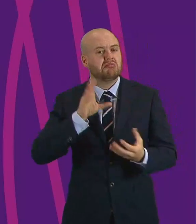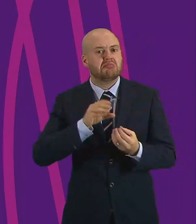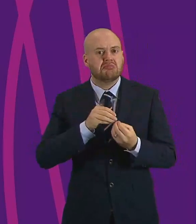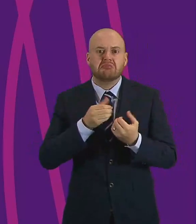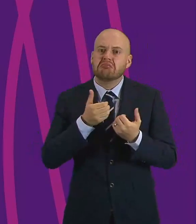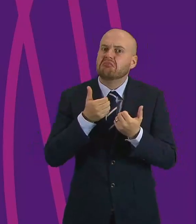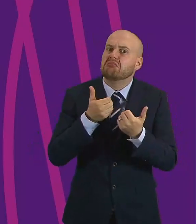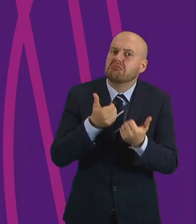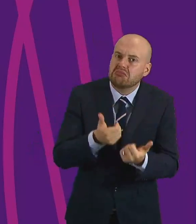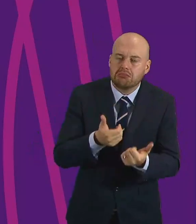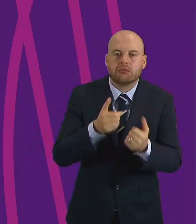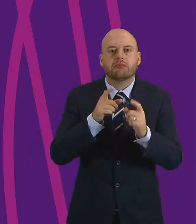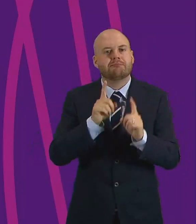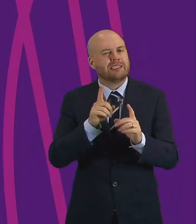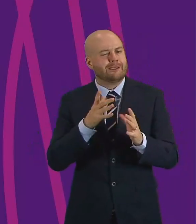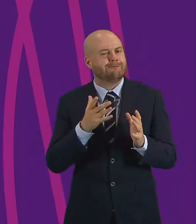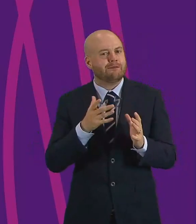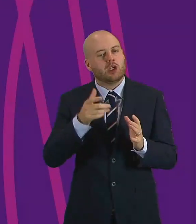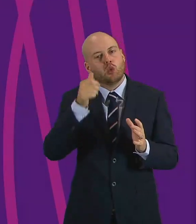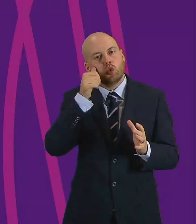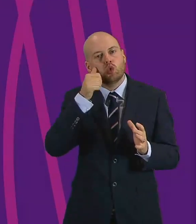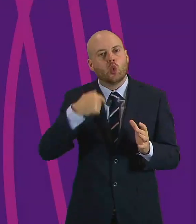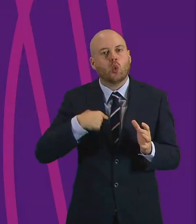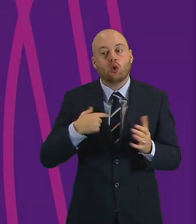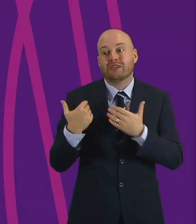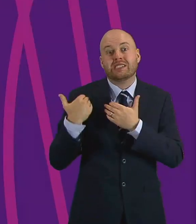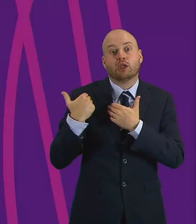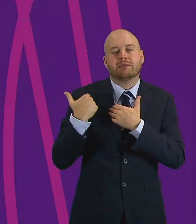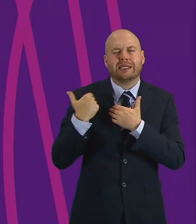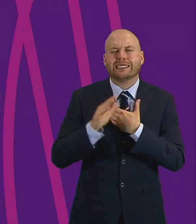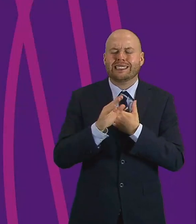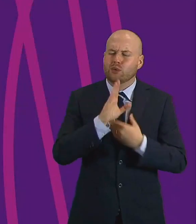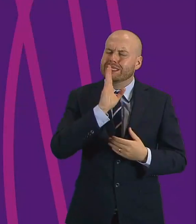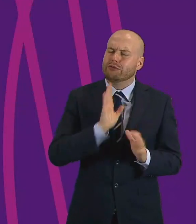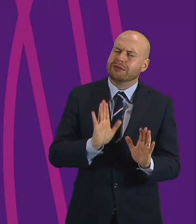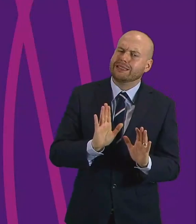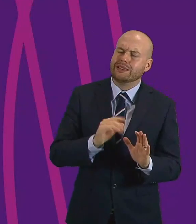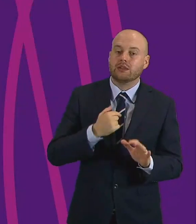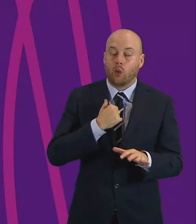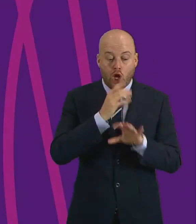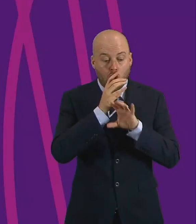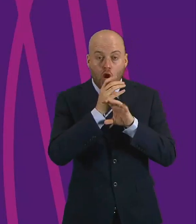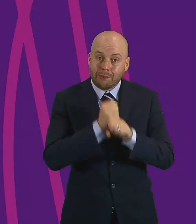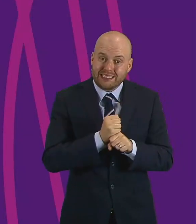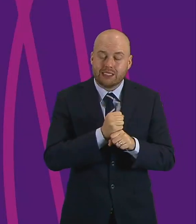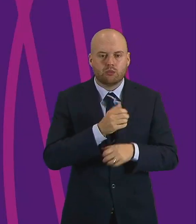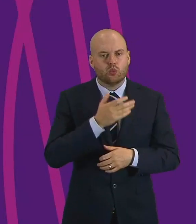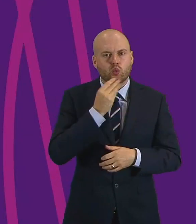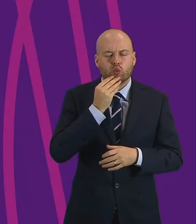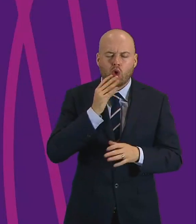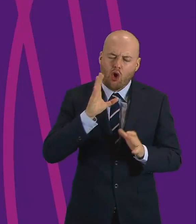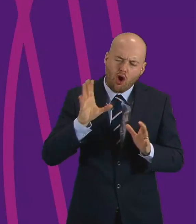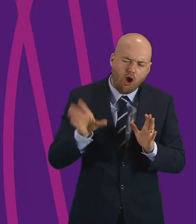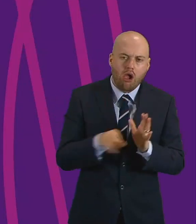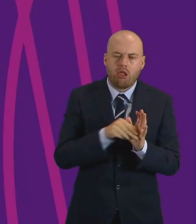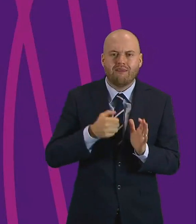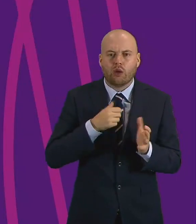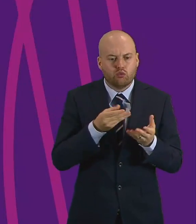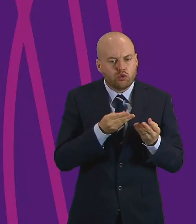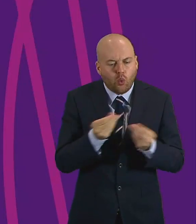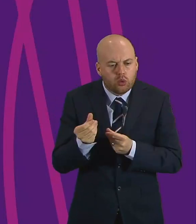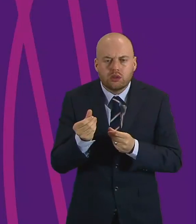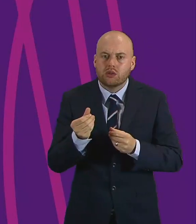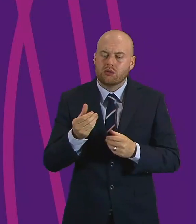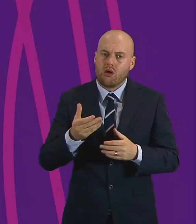face, we know that we take our responsibilities seriously. We're committed to using all of our resources, all of our efforts